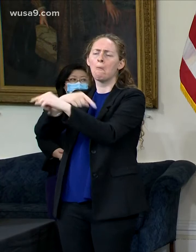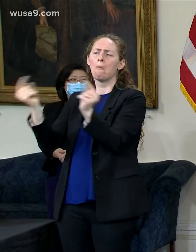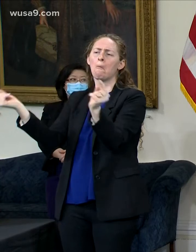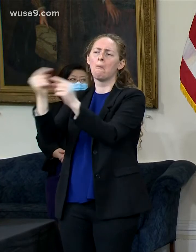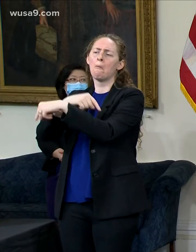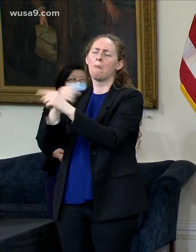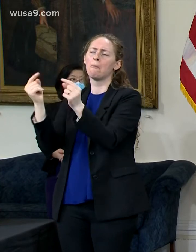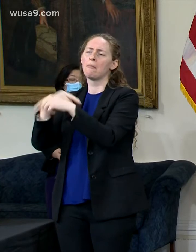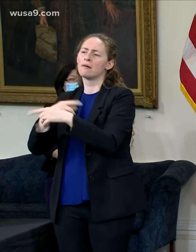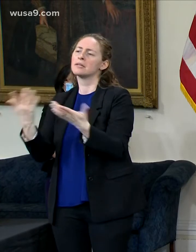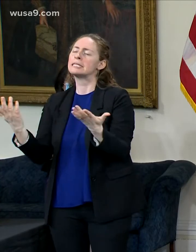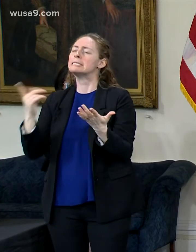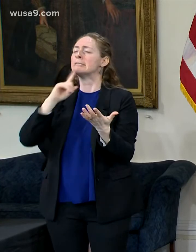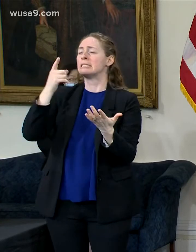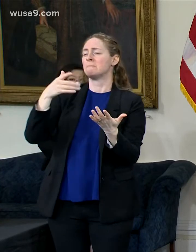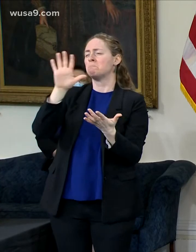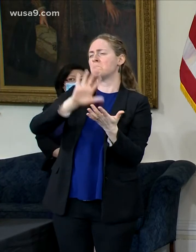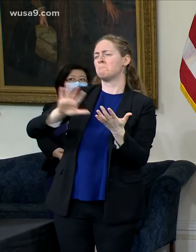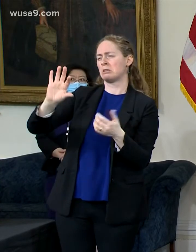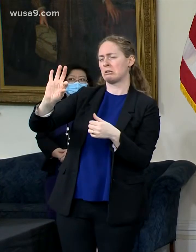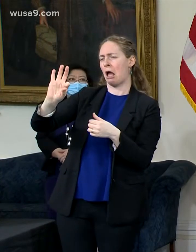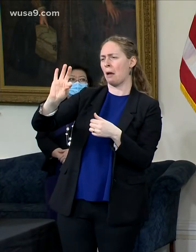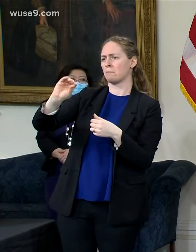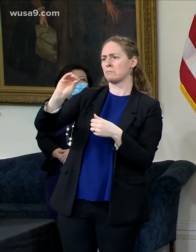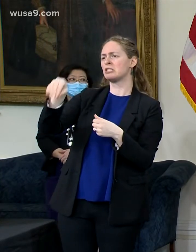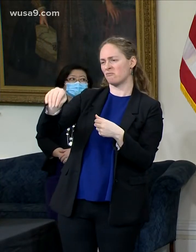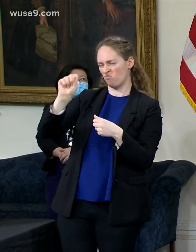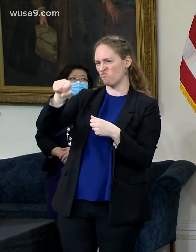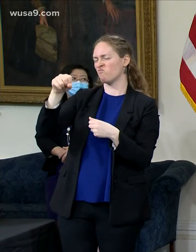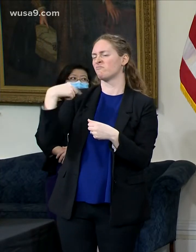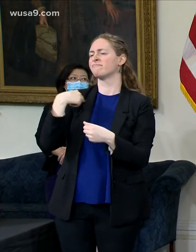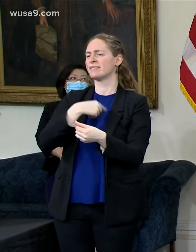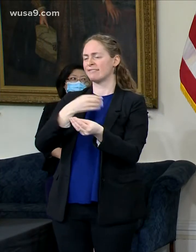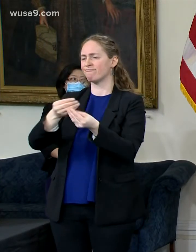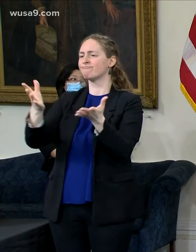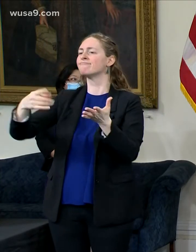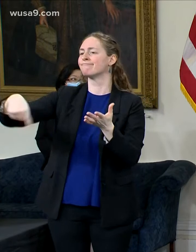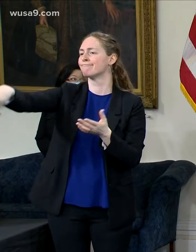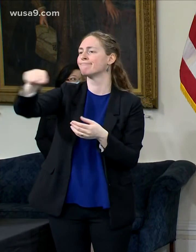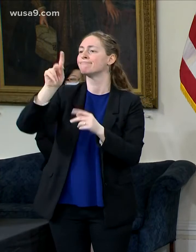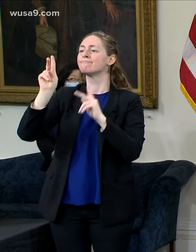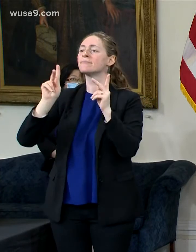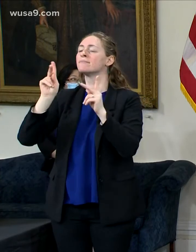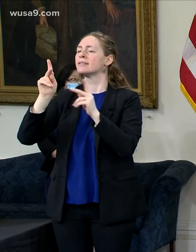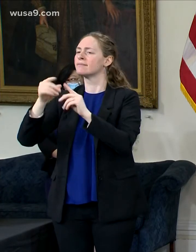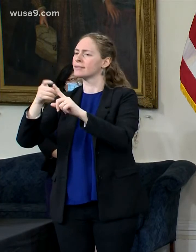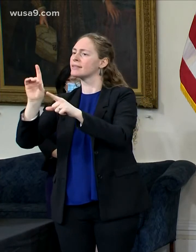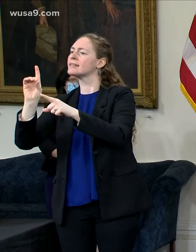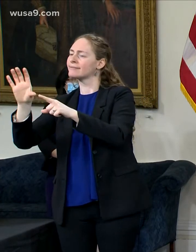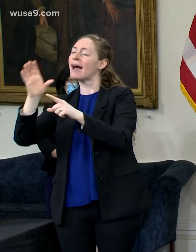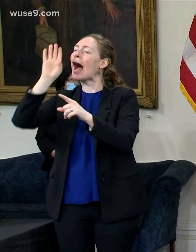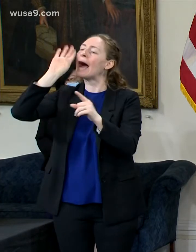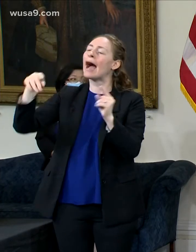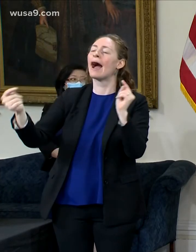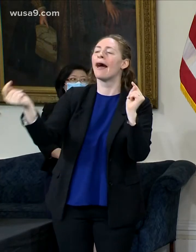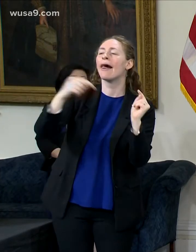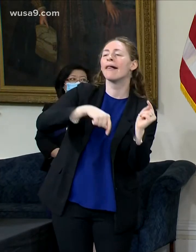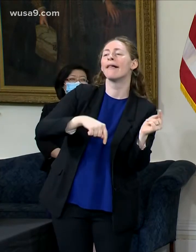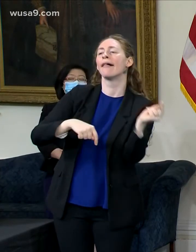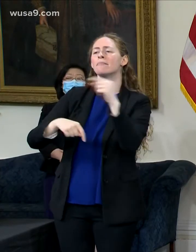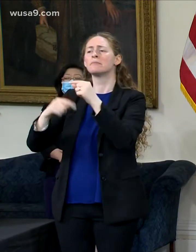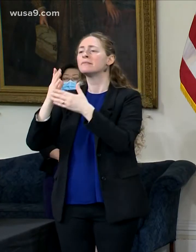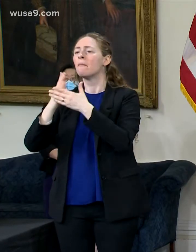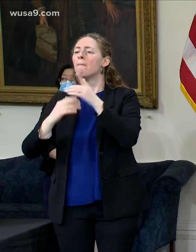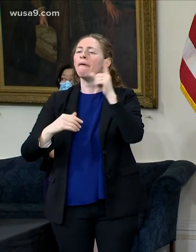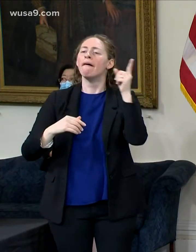in certain cases, particularly people who work in Maryland but live in D.C., we have a reciprocal agreement between Maryland, D.C., and